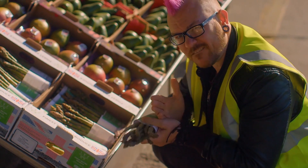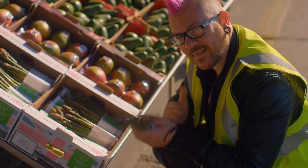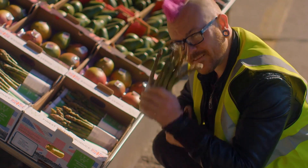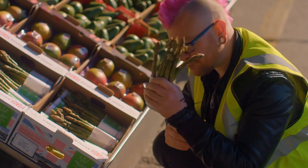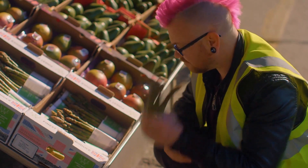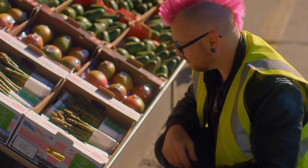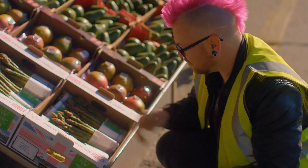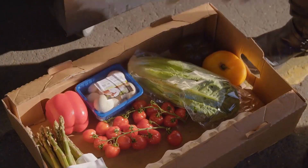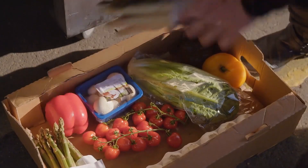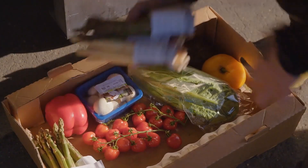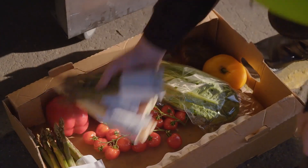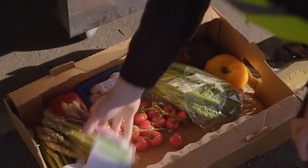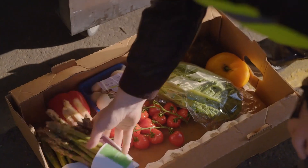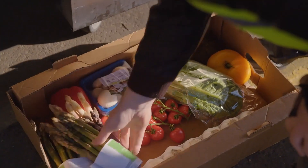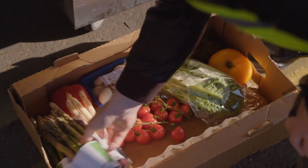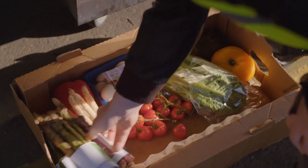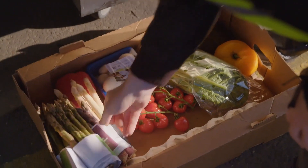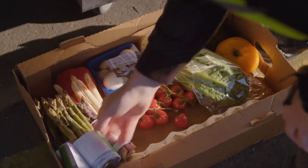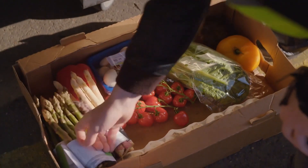Definitely want this.